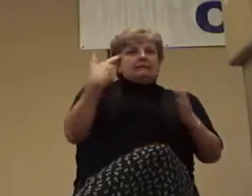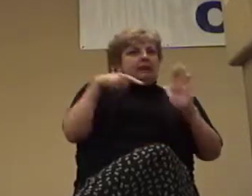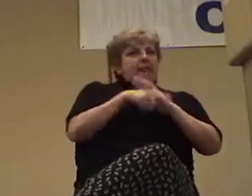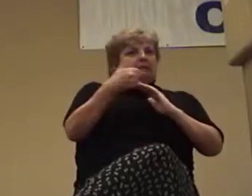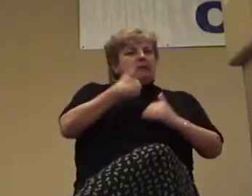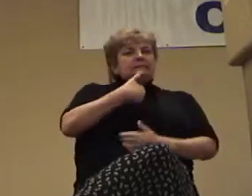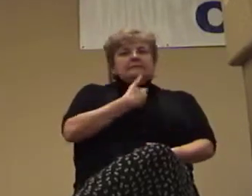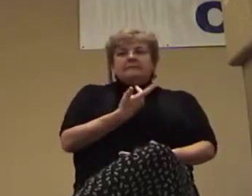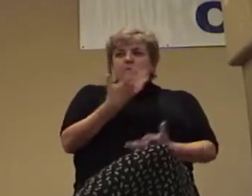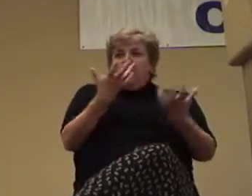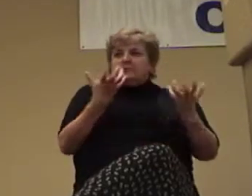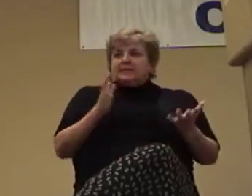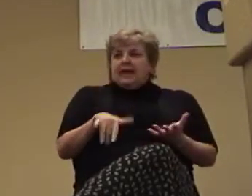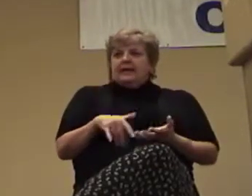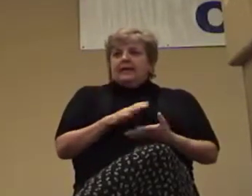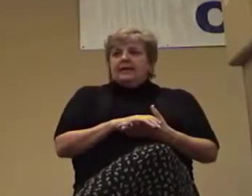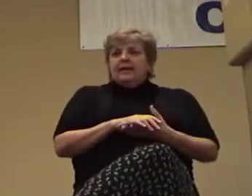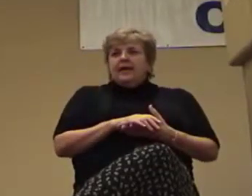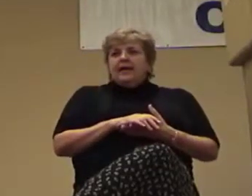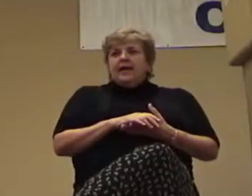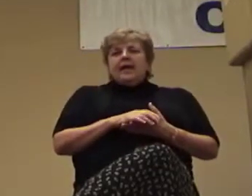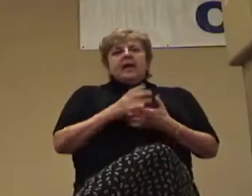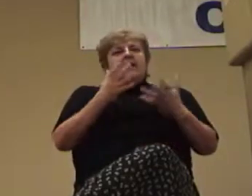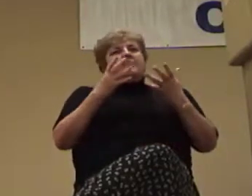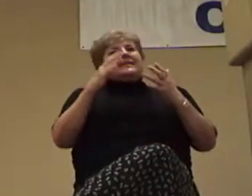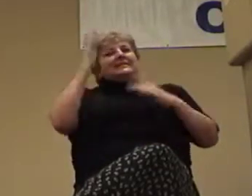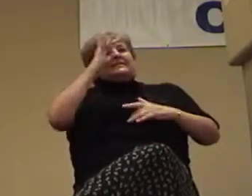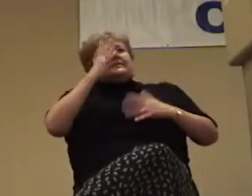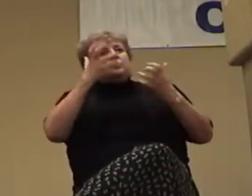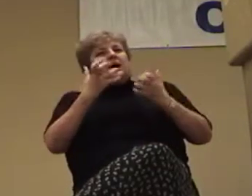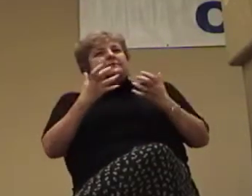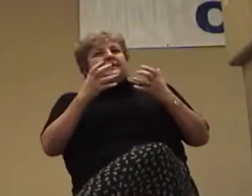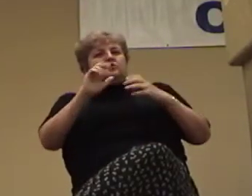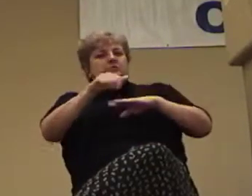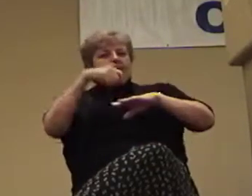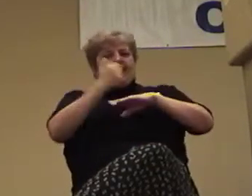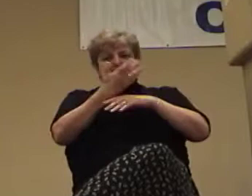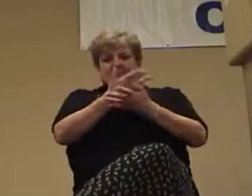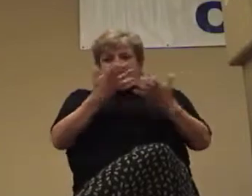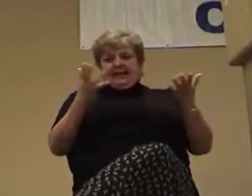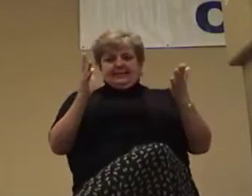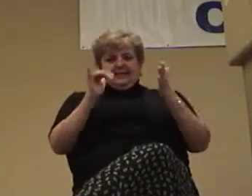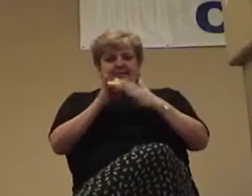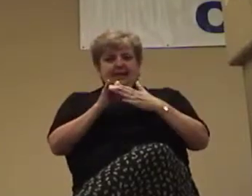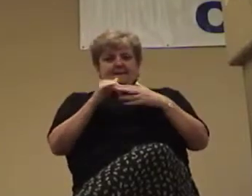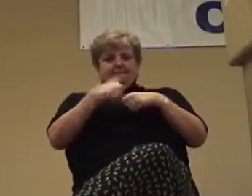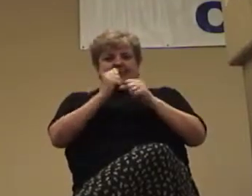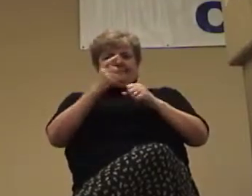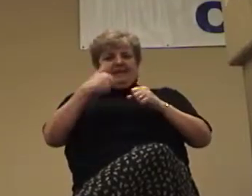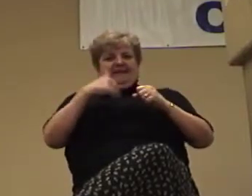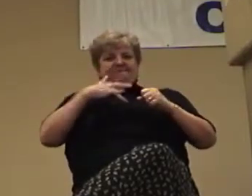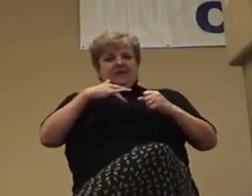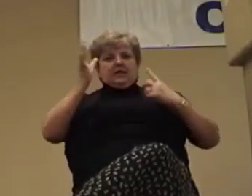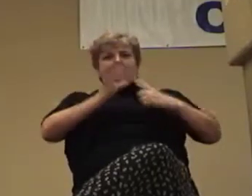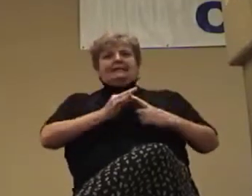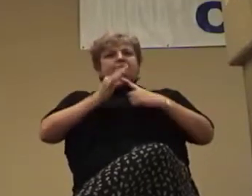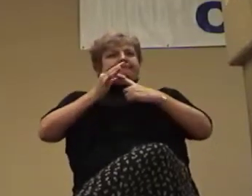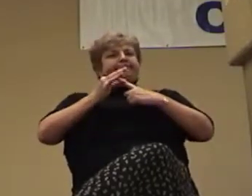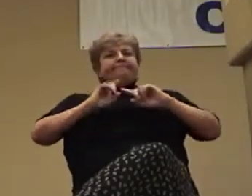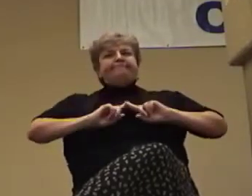about setting up a series of circumstances and events that make it look as if my case is different. That make it look as if you don't have